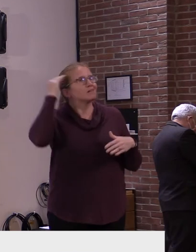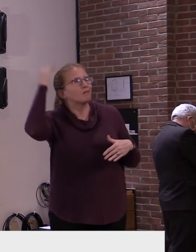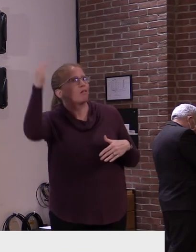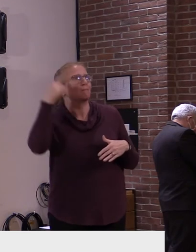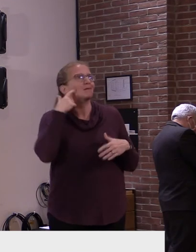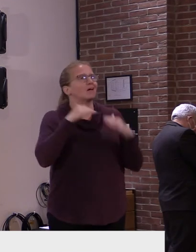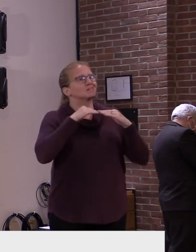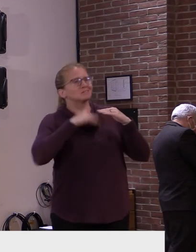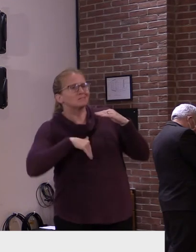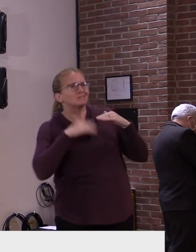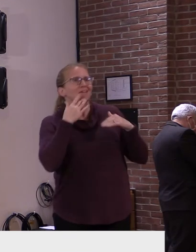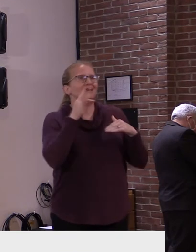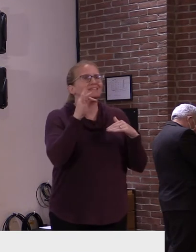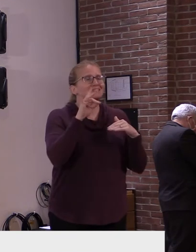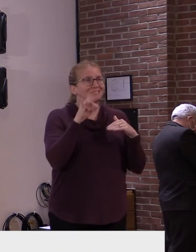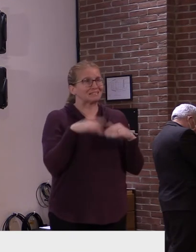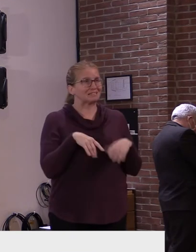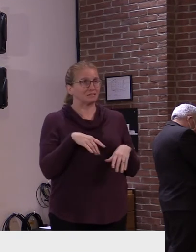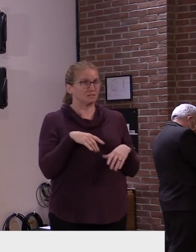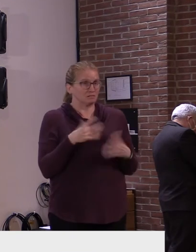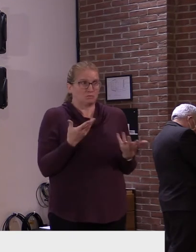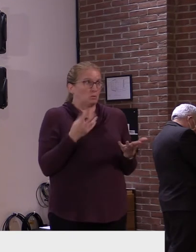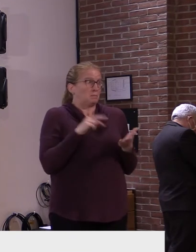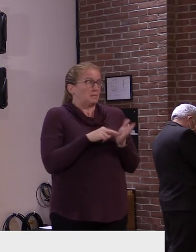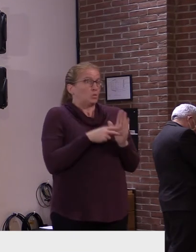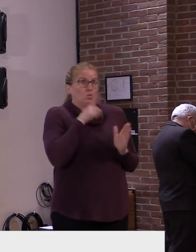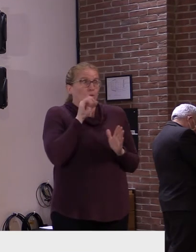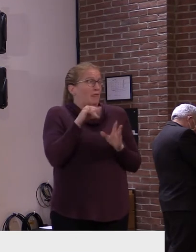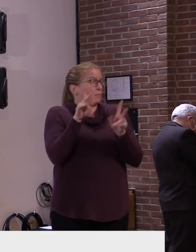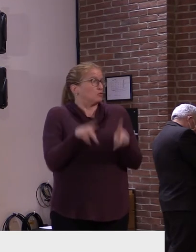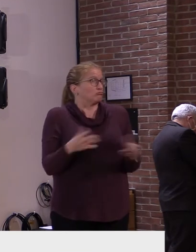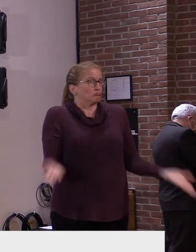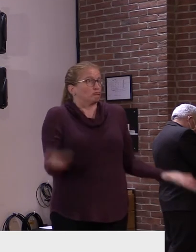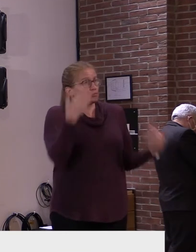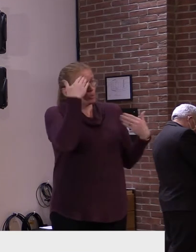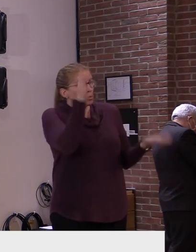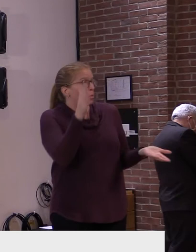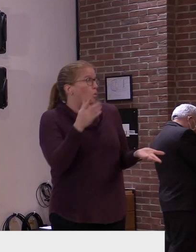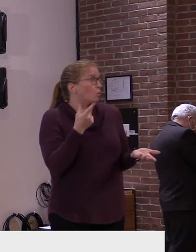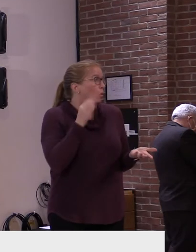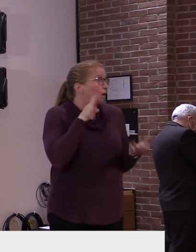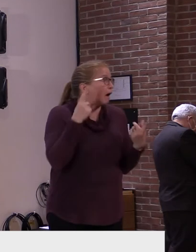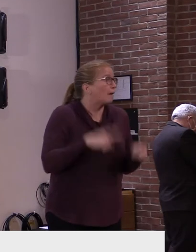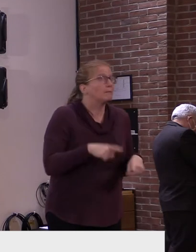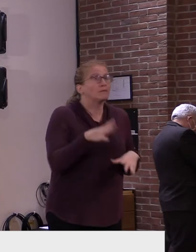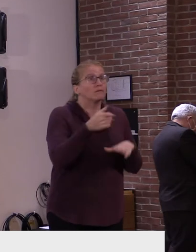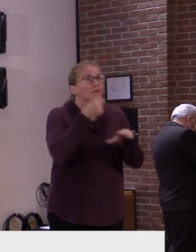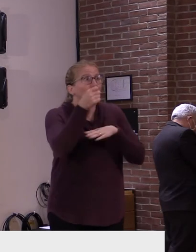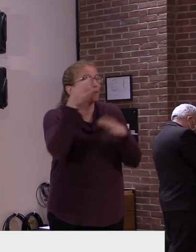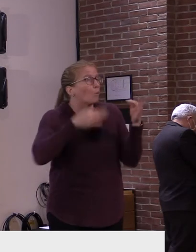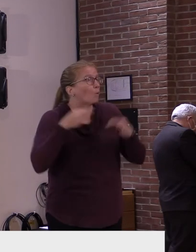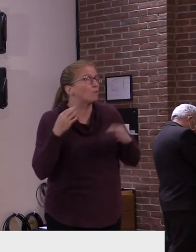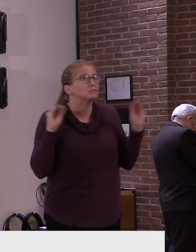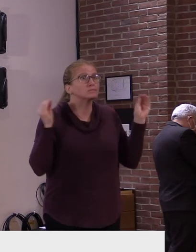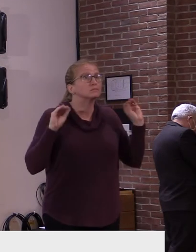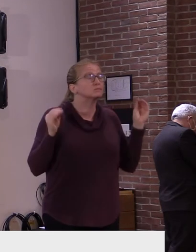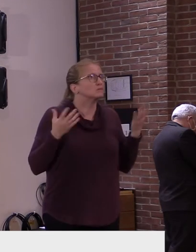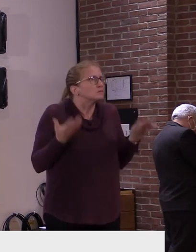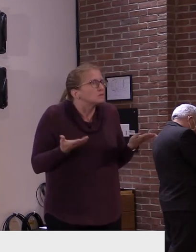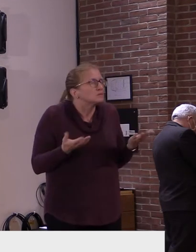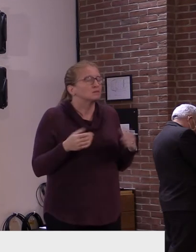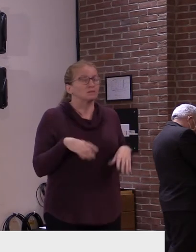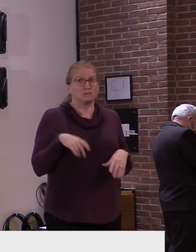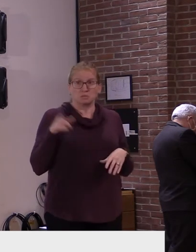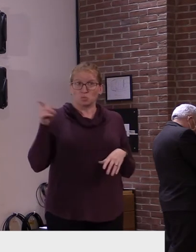law or do you believe that it should be looked at to kind of go back to the system that it used to be